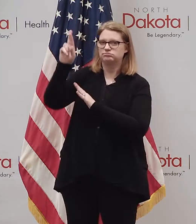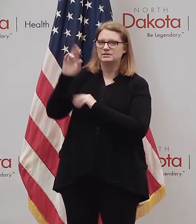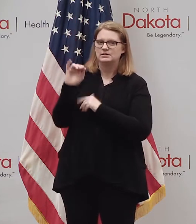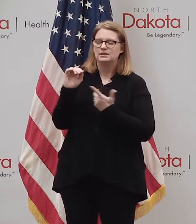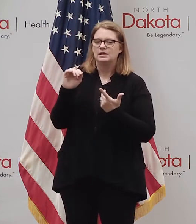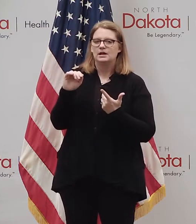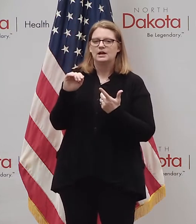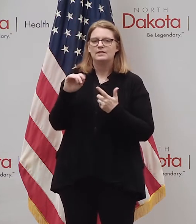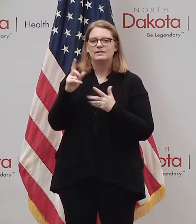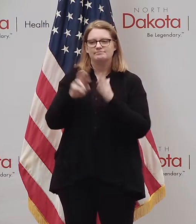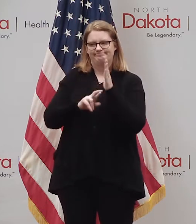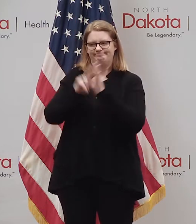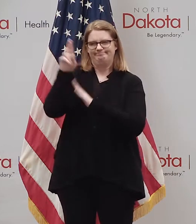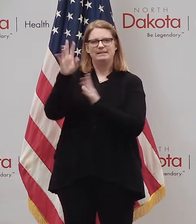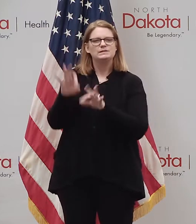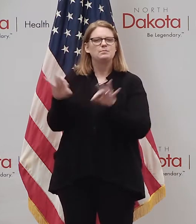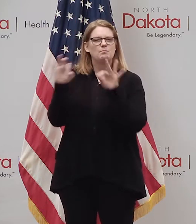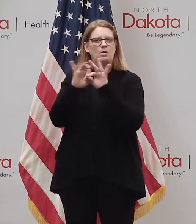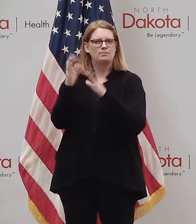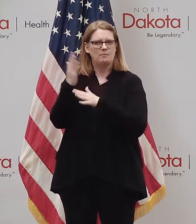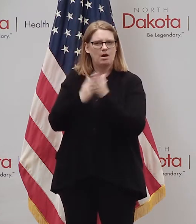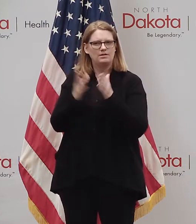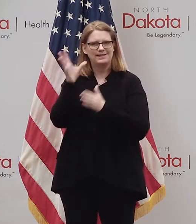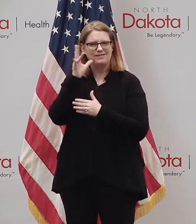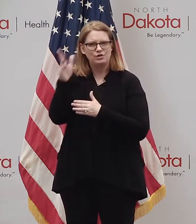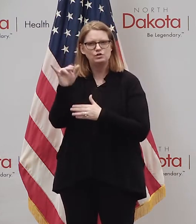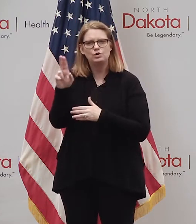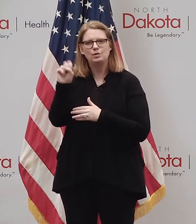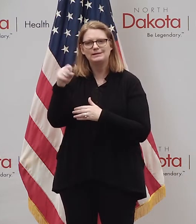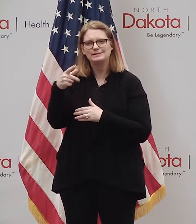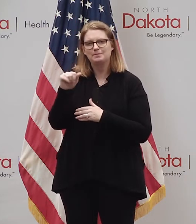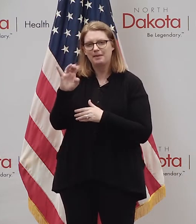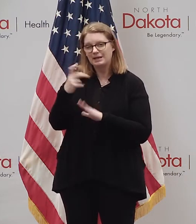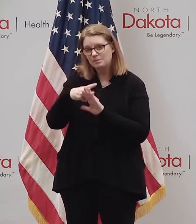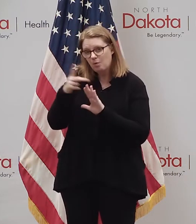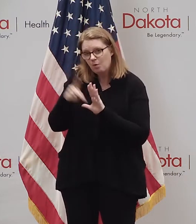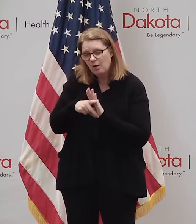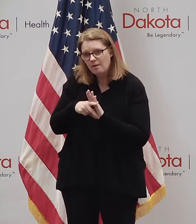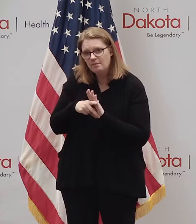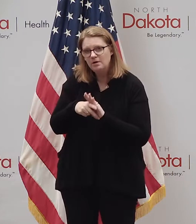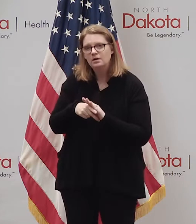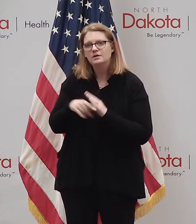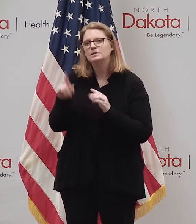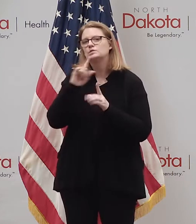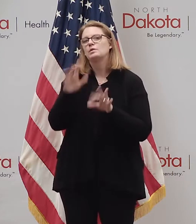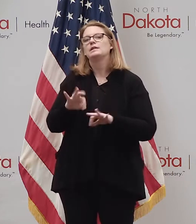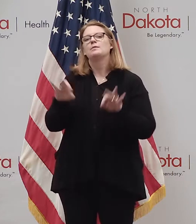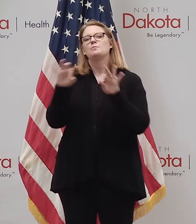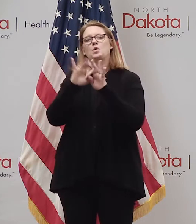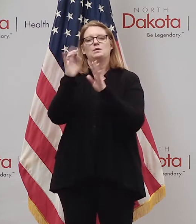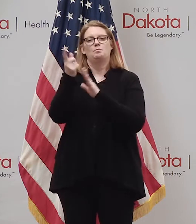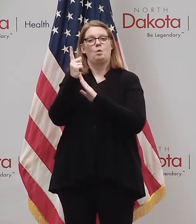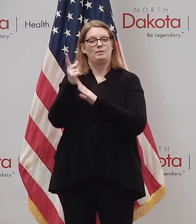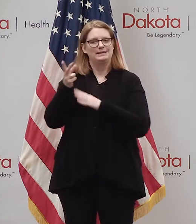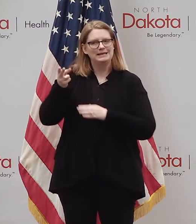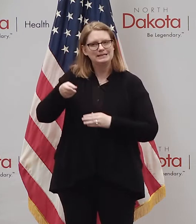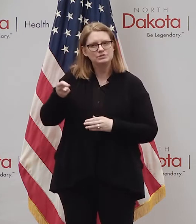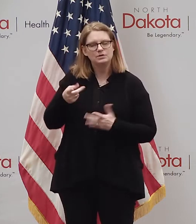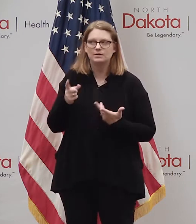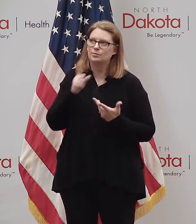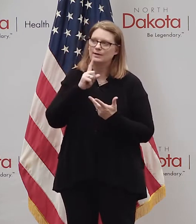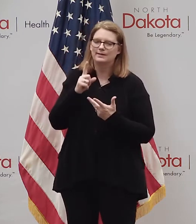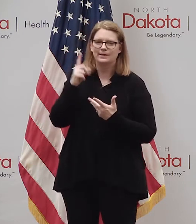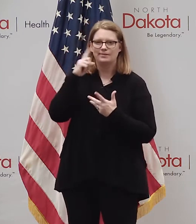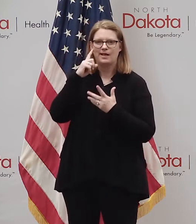mission. This launch is an important step in the future of the U.S. space program. We know this will be an important moment in history. Our thoughts and hopes